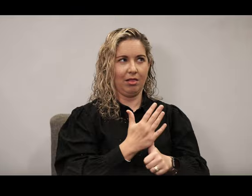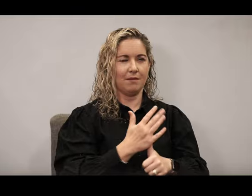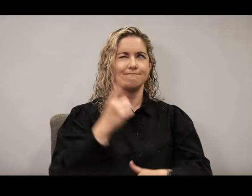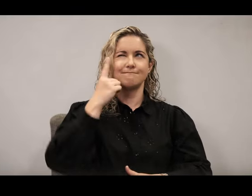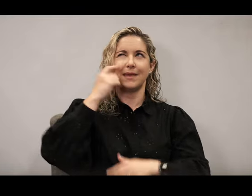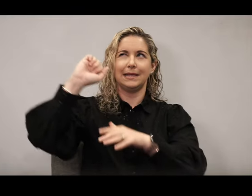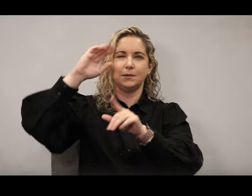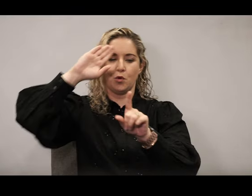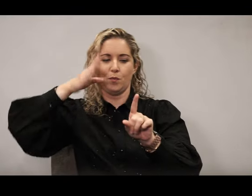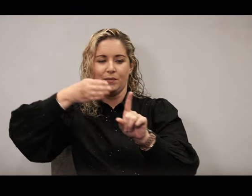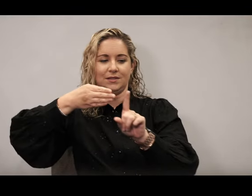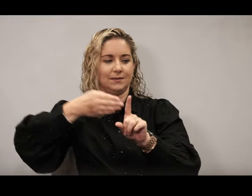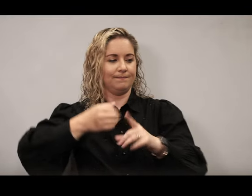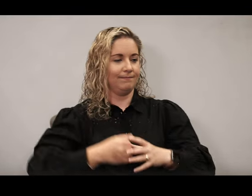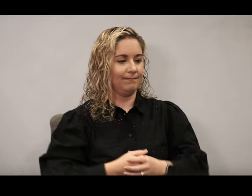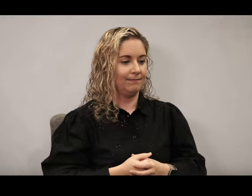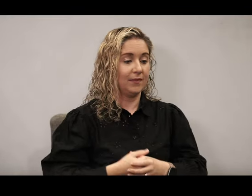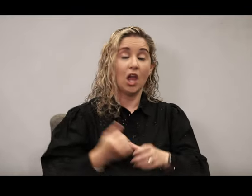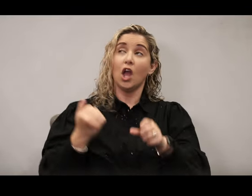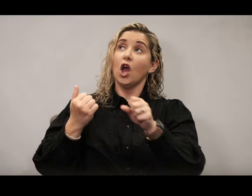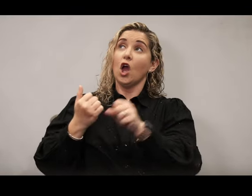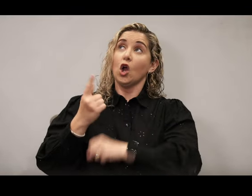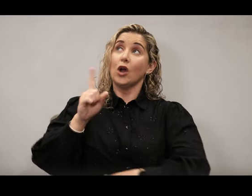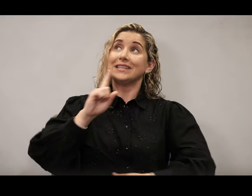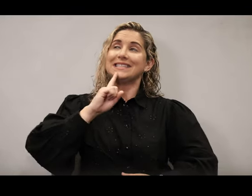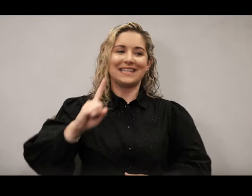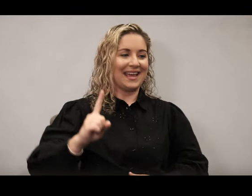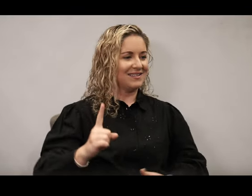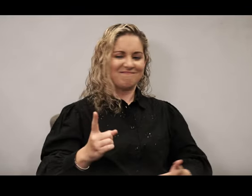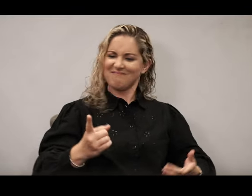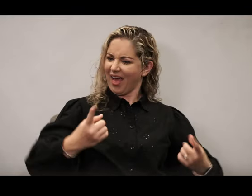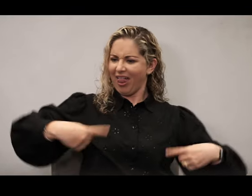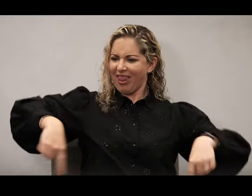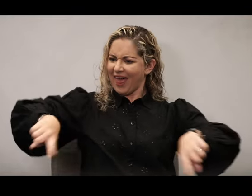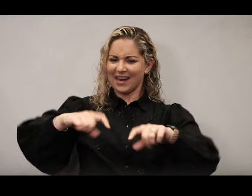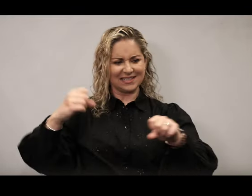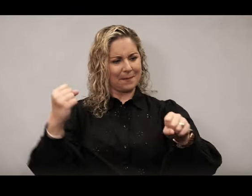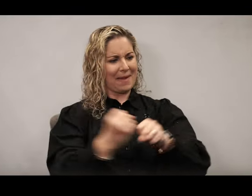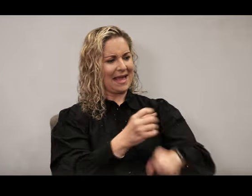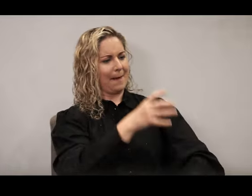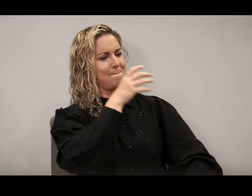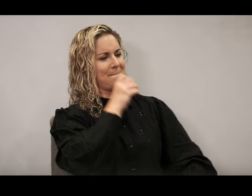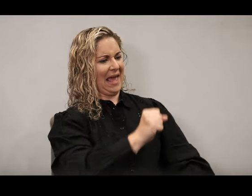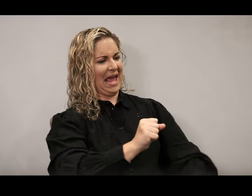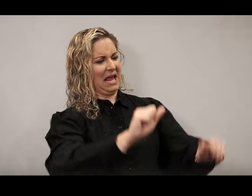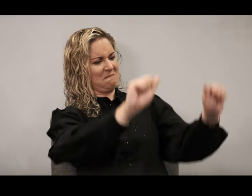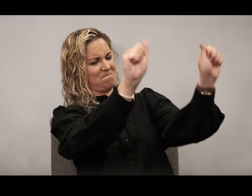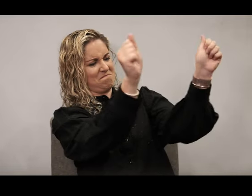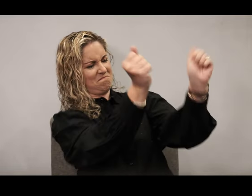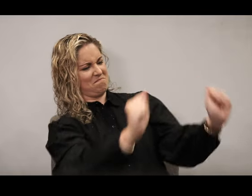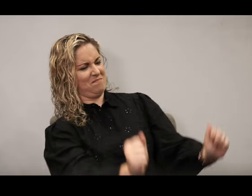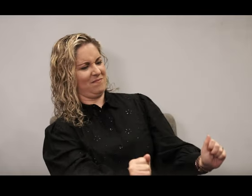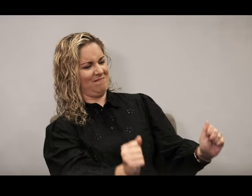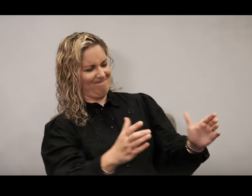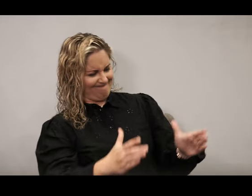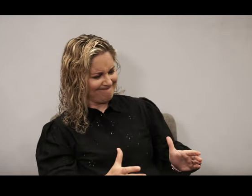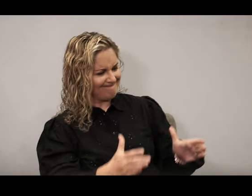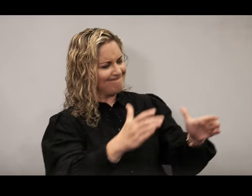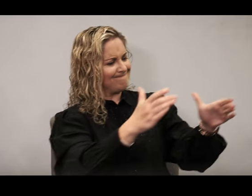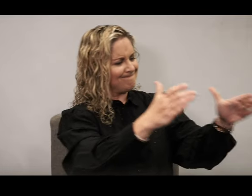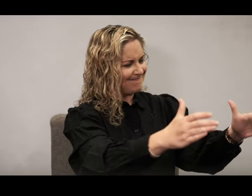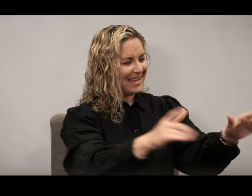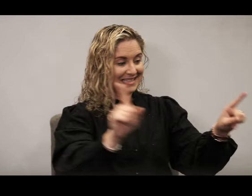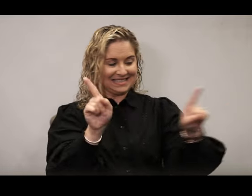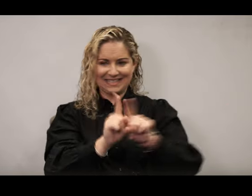Then God said, "Let us make mankind in our image, in our likeness, so they may rule over the fish